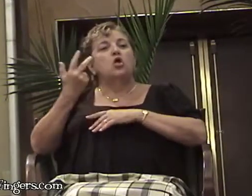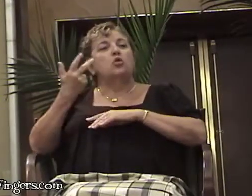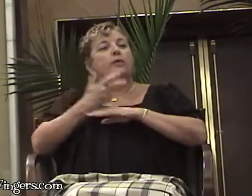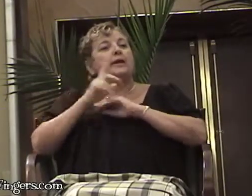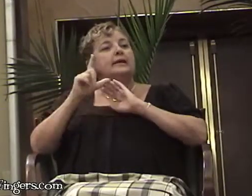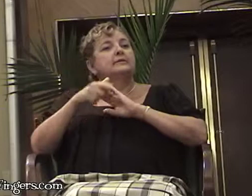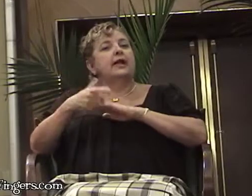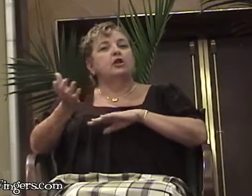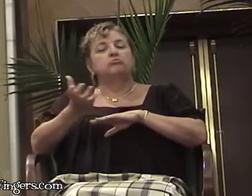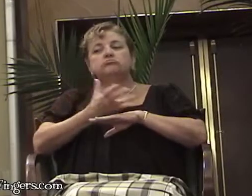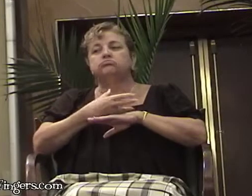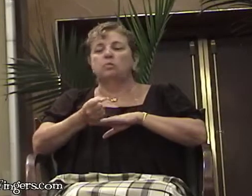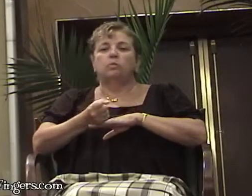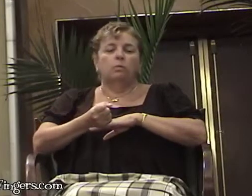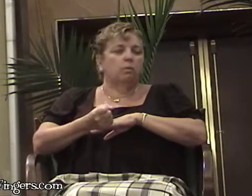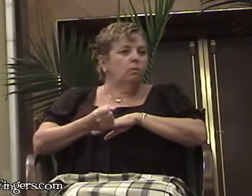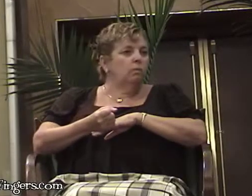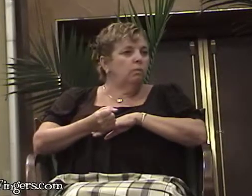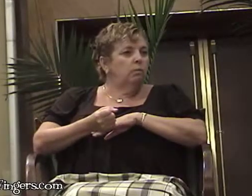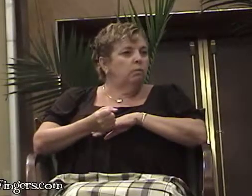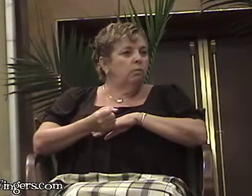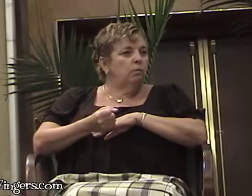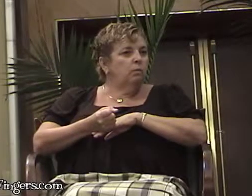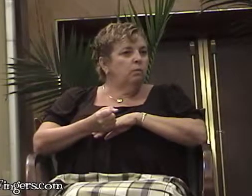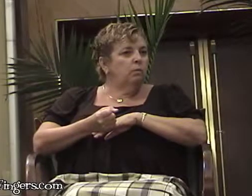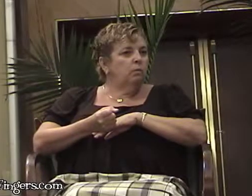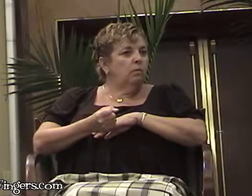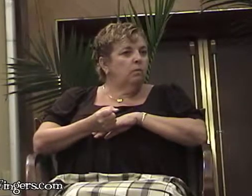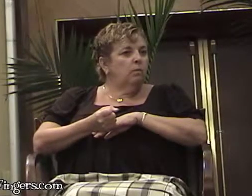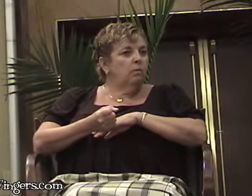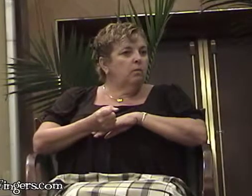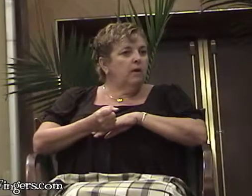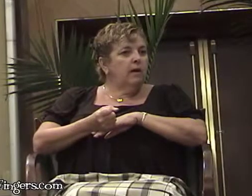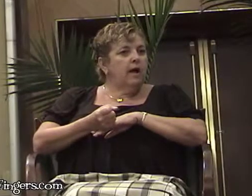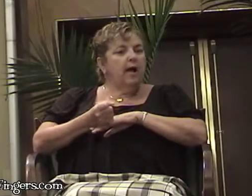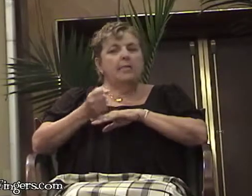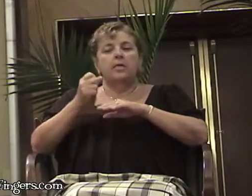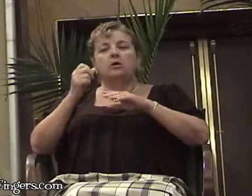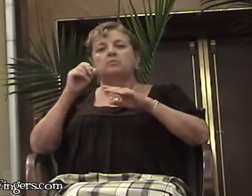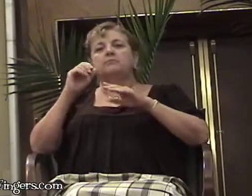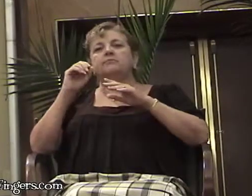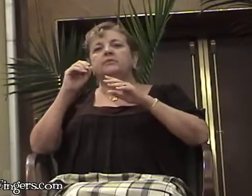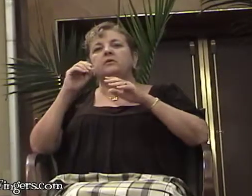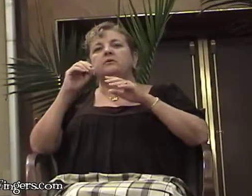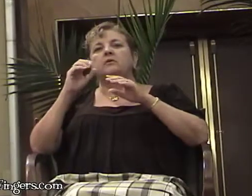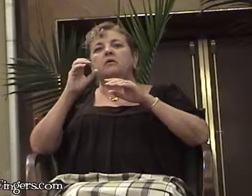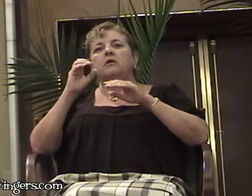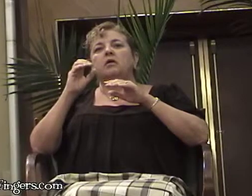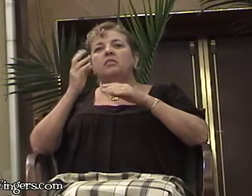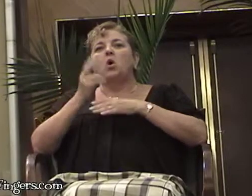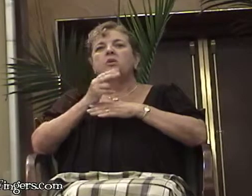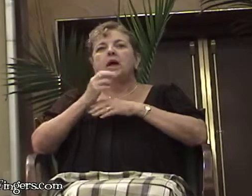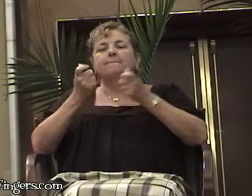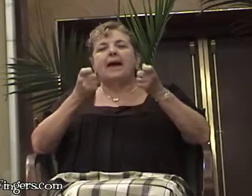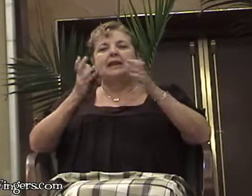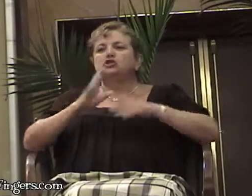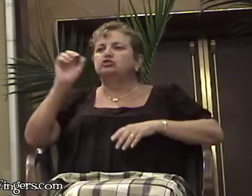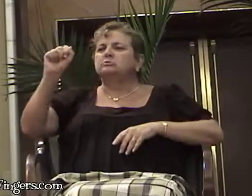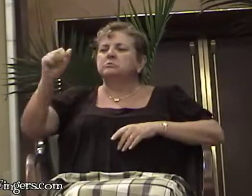gone. And they're knocking on the hotel door to kick me out. And at this point, I'm suspended from my job, so I no longer have access to my weapons,